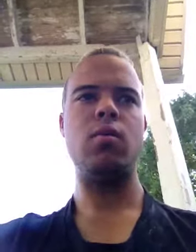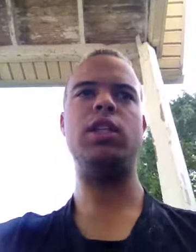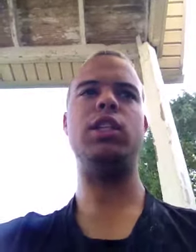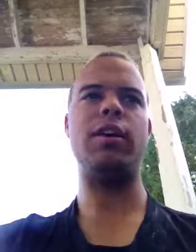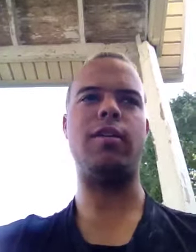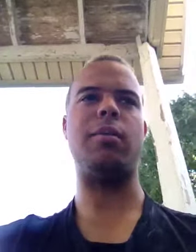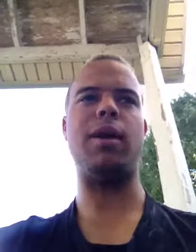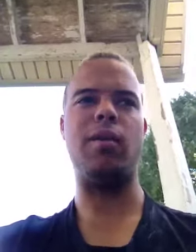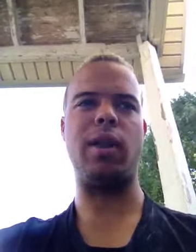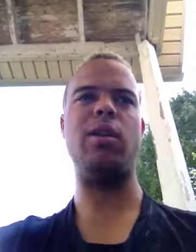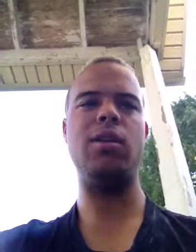Which Memphis in the building?